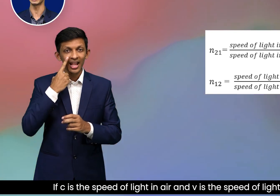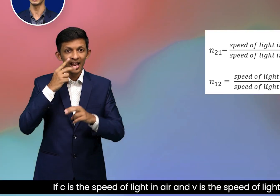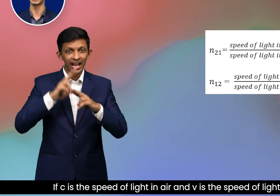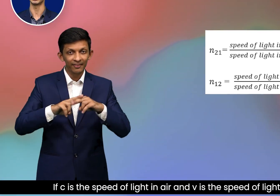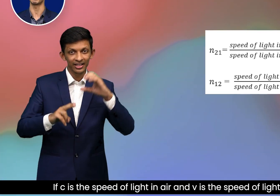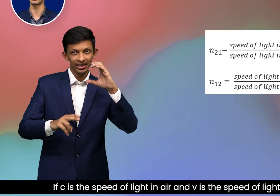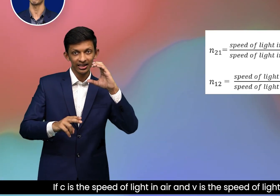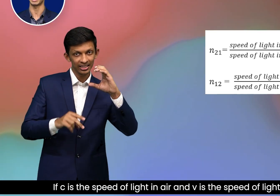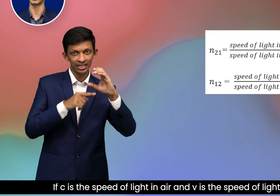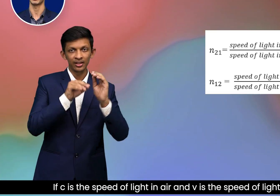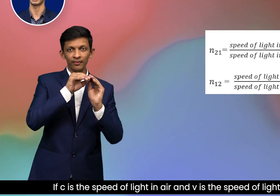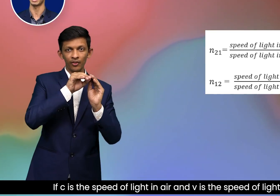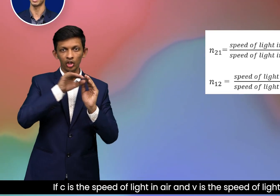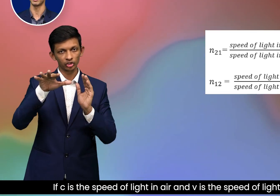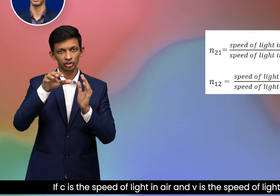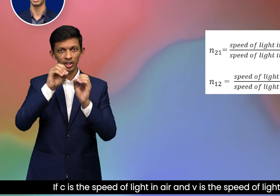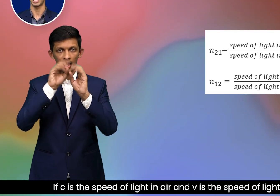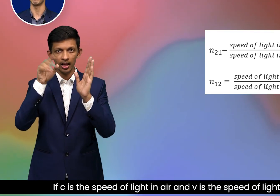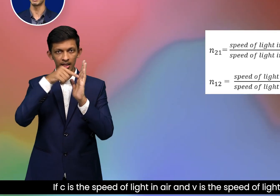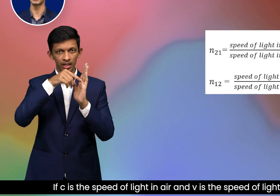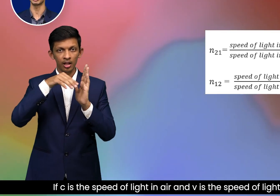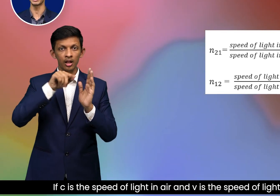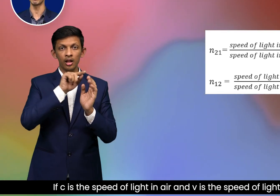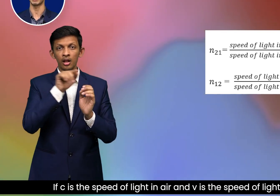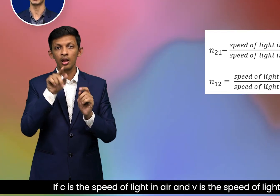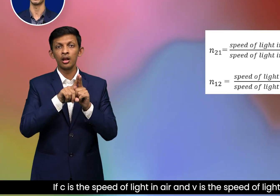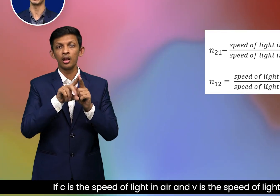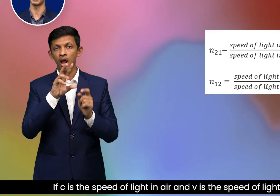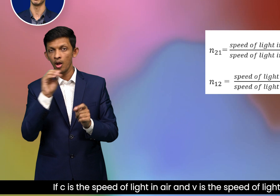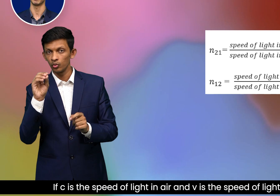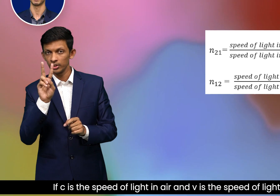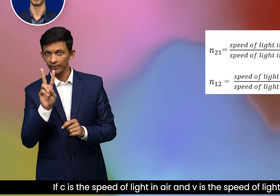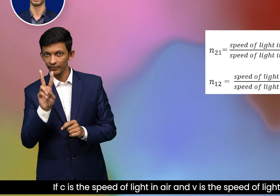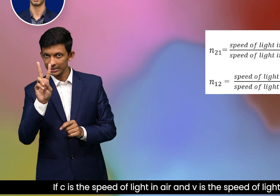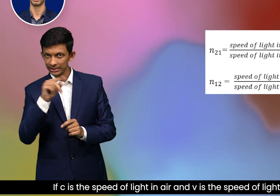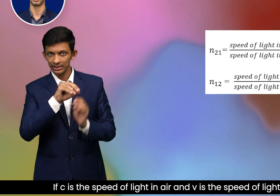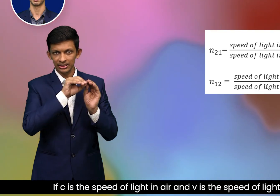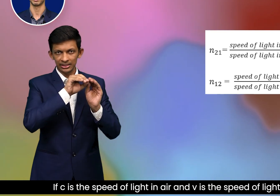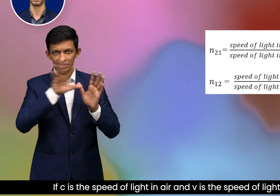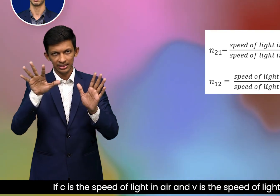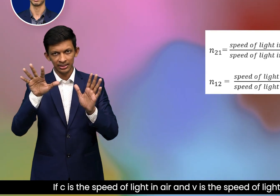If c is the speed of light in air and v is the speed of light in the medium,